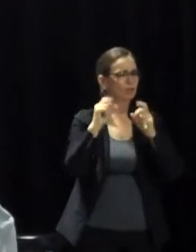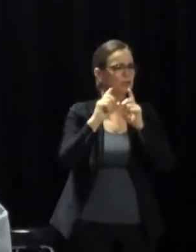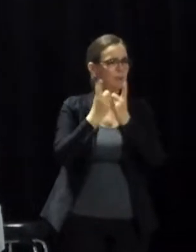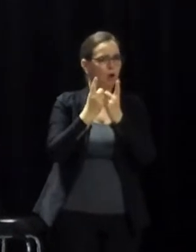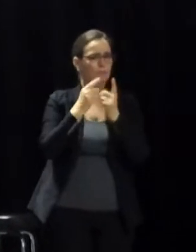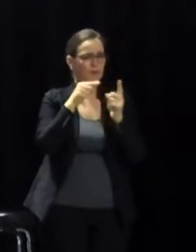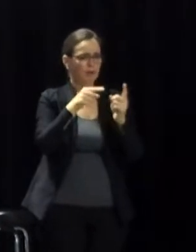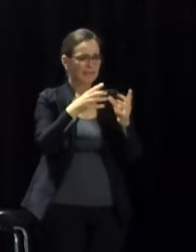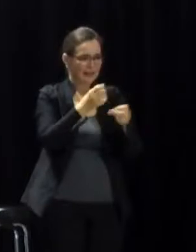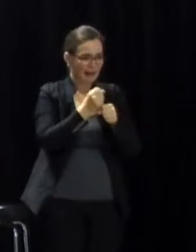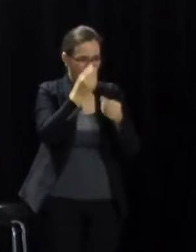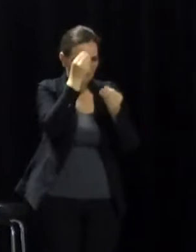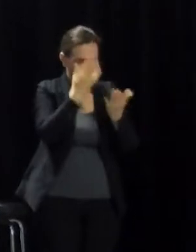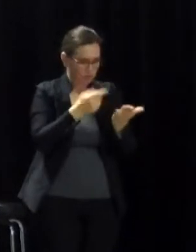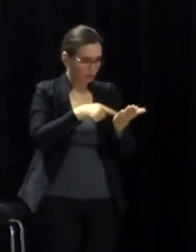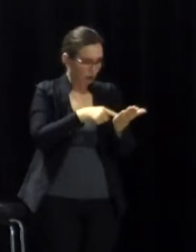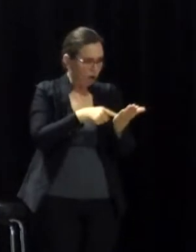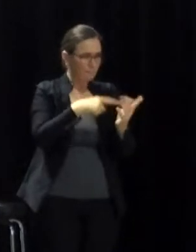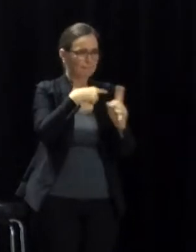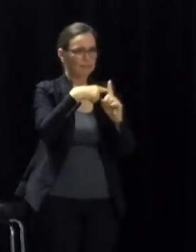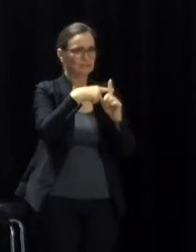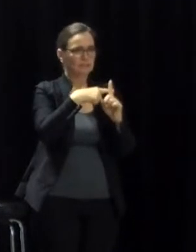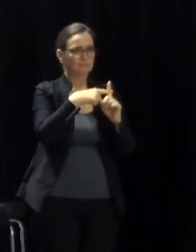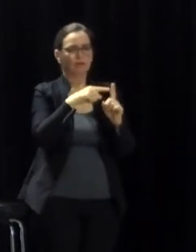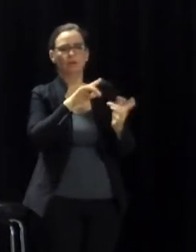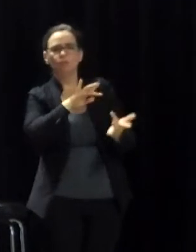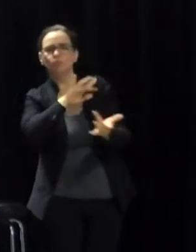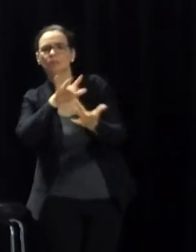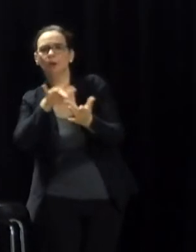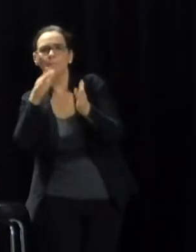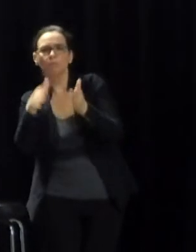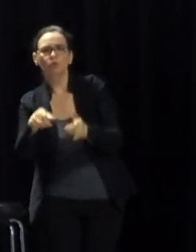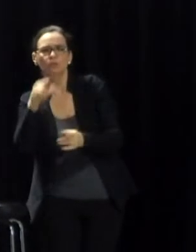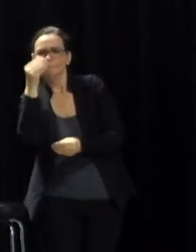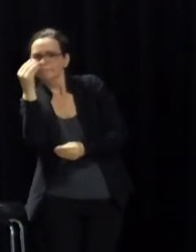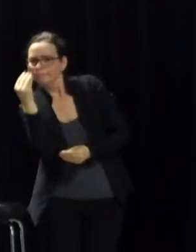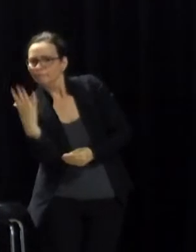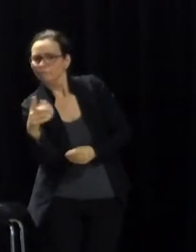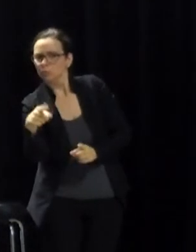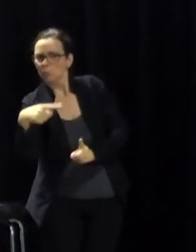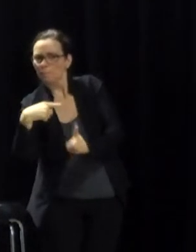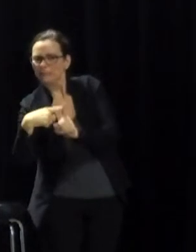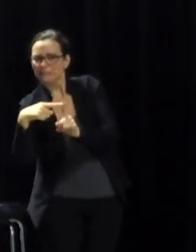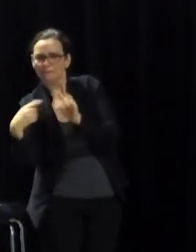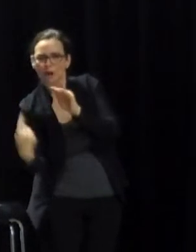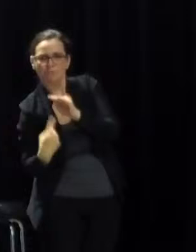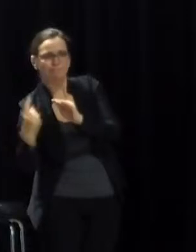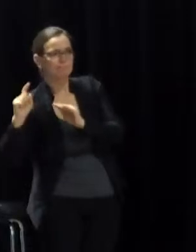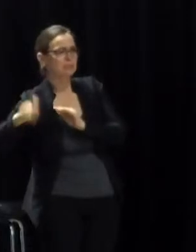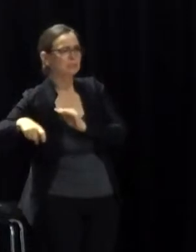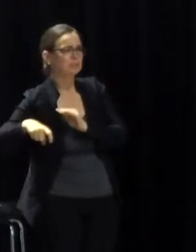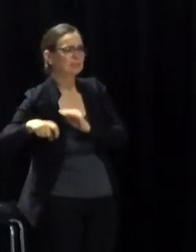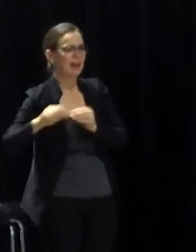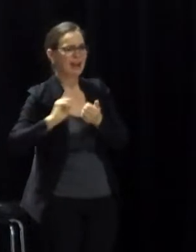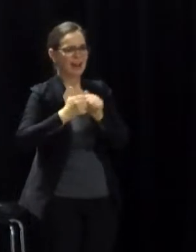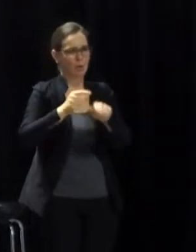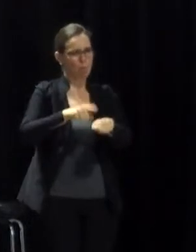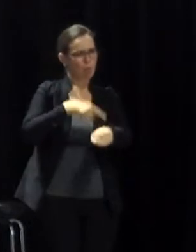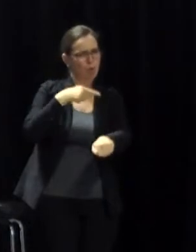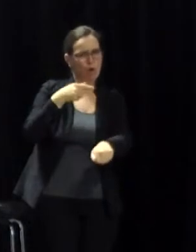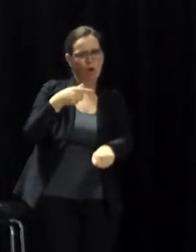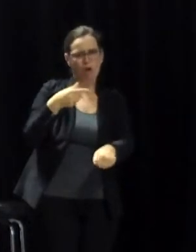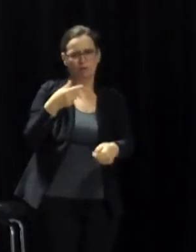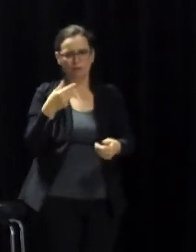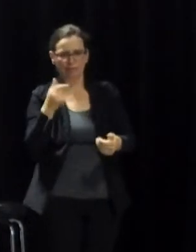metric that you guys use to determine how many investigators you need that day? Because I'm sure time is of the essence and you want